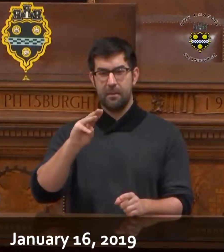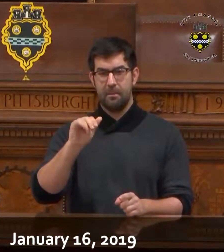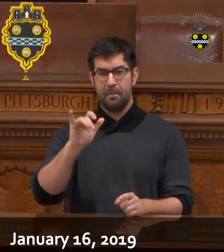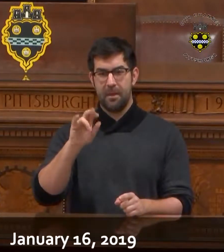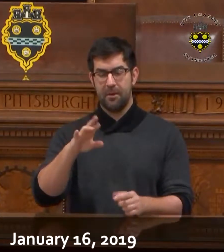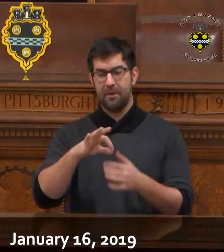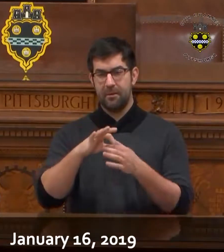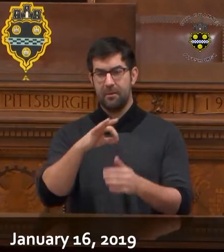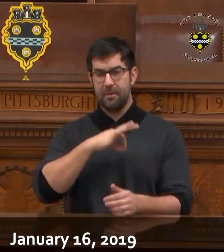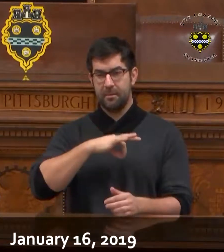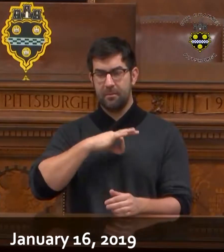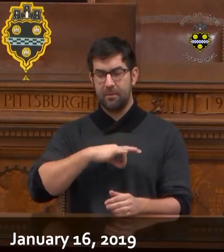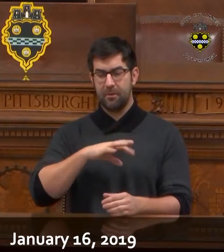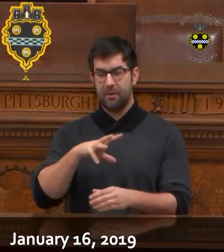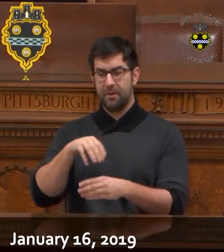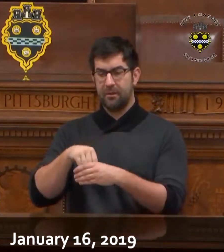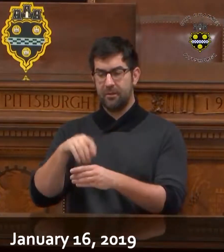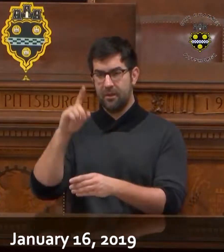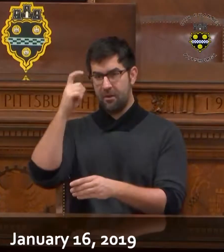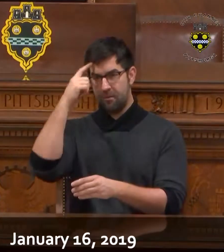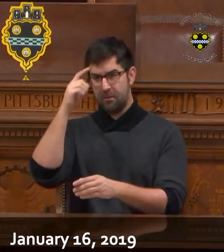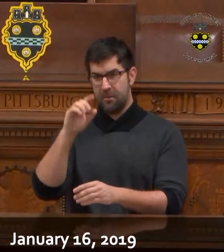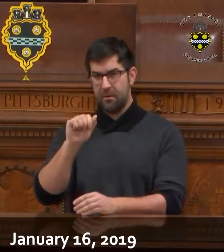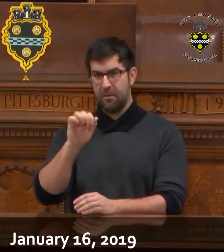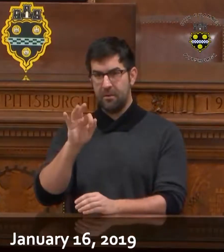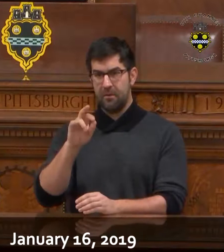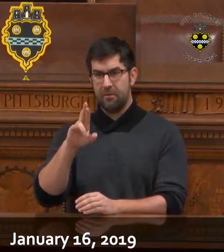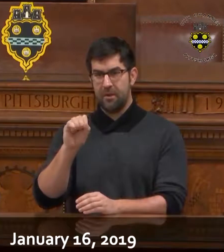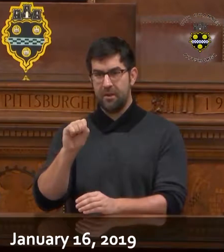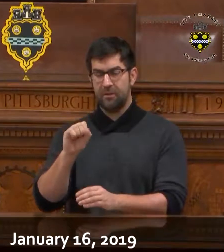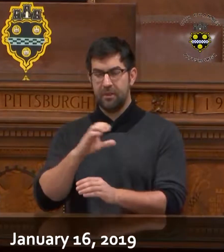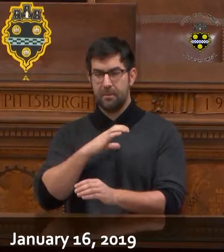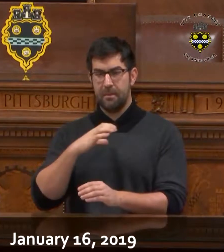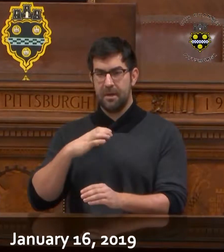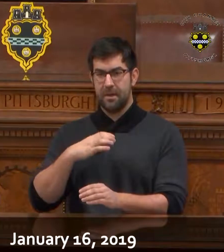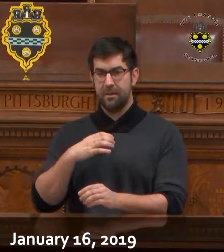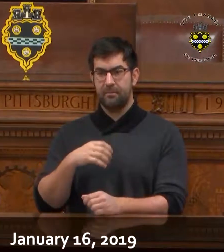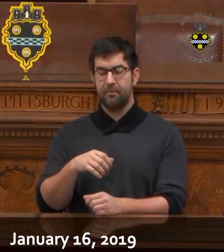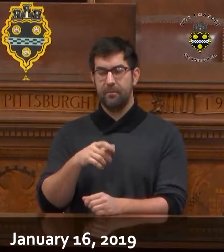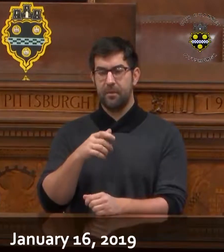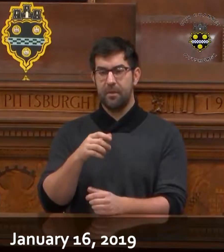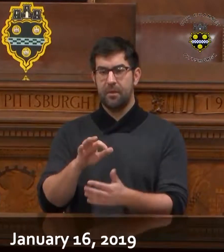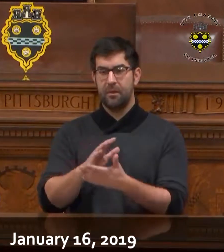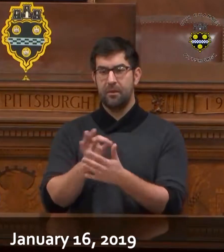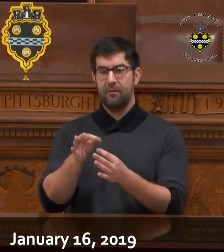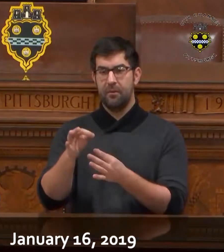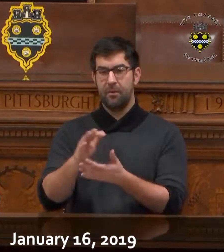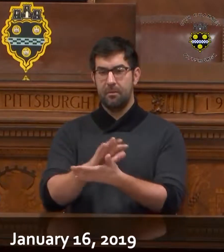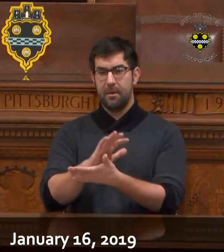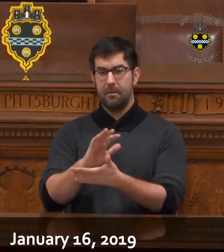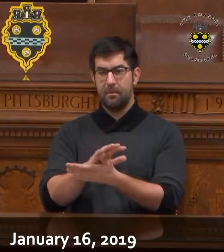Affairs Committee, Mr. O'Connor is the chair. Deferred paper,